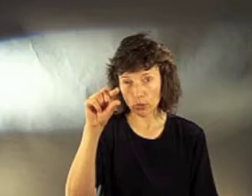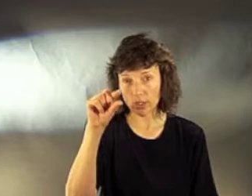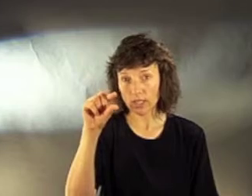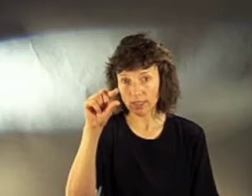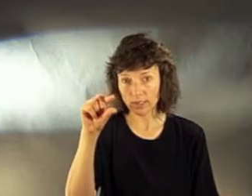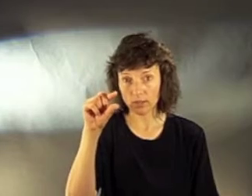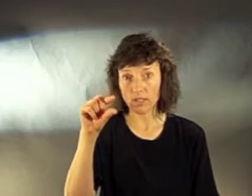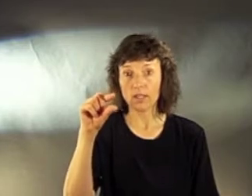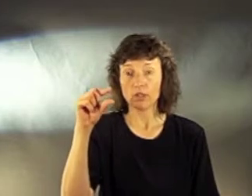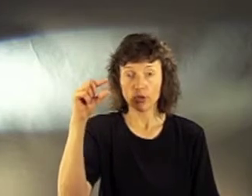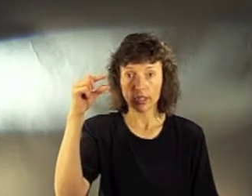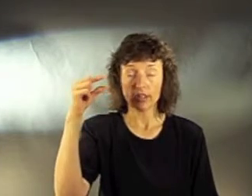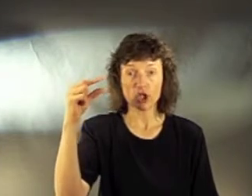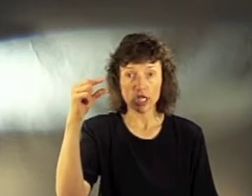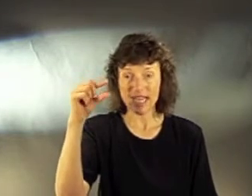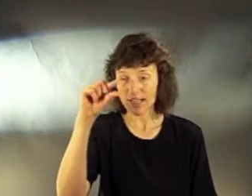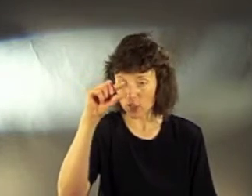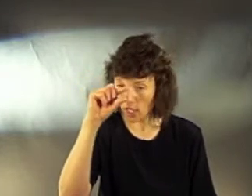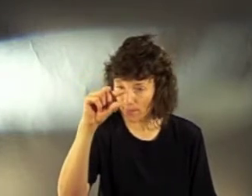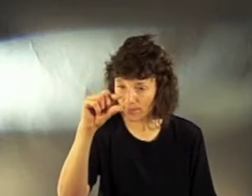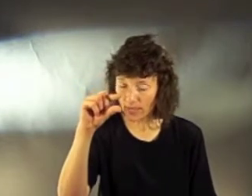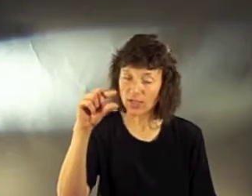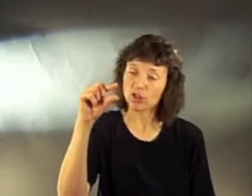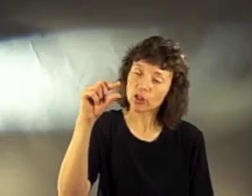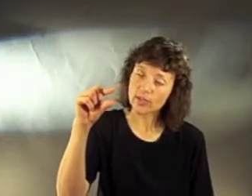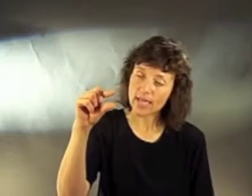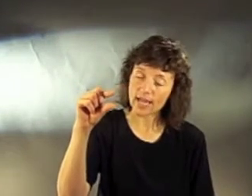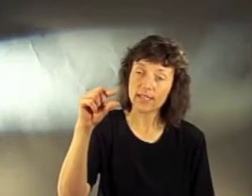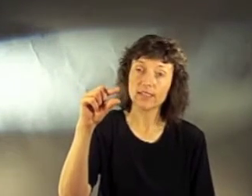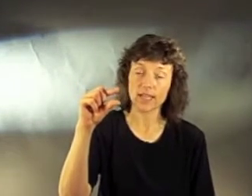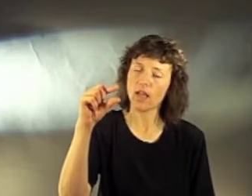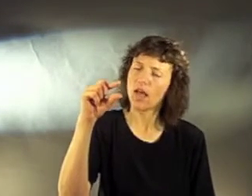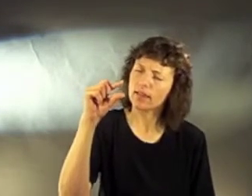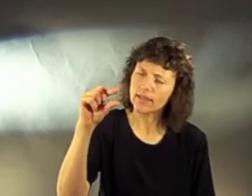use little using the G handshake and just looking at it to say little.